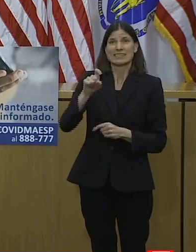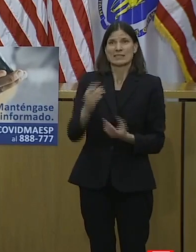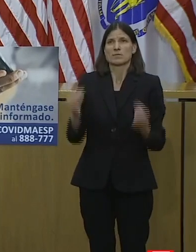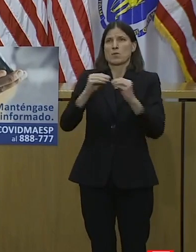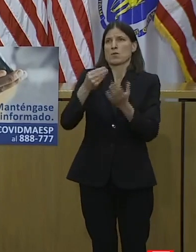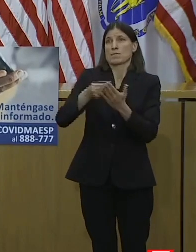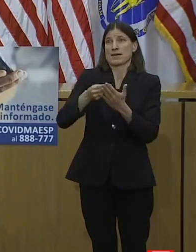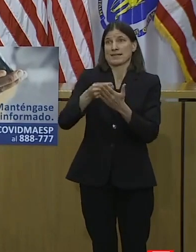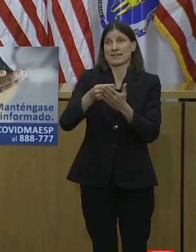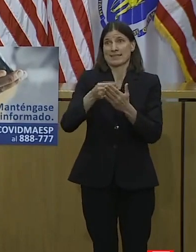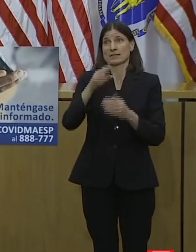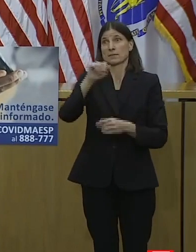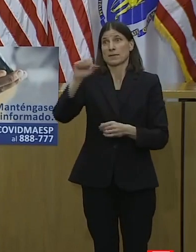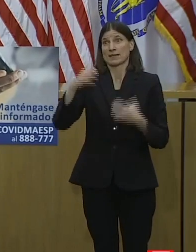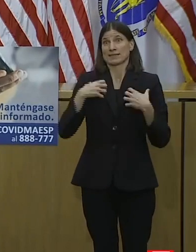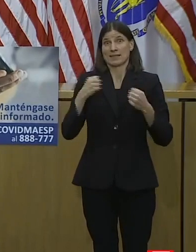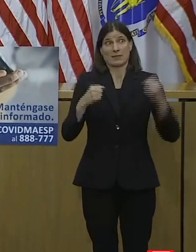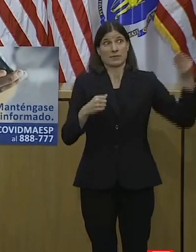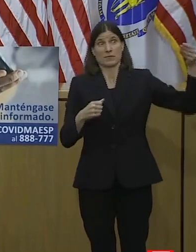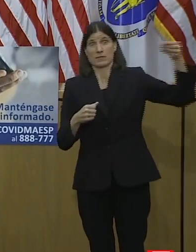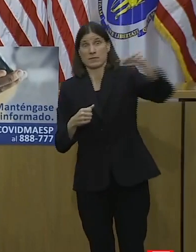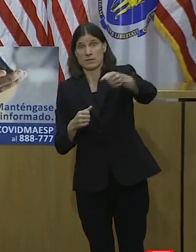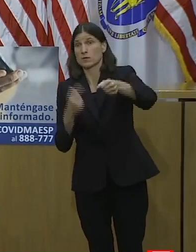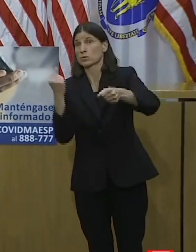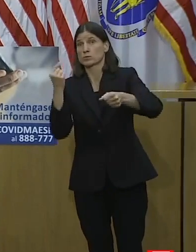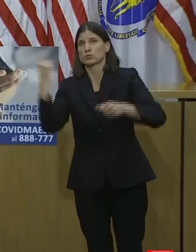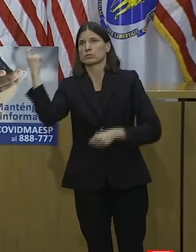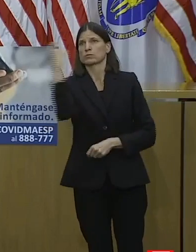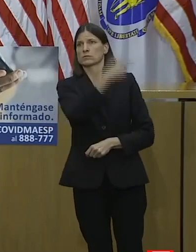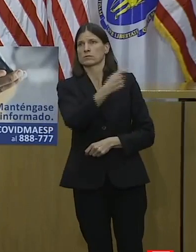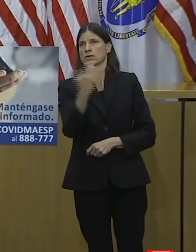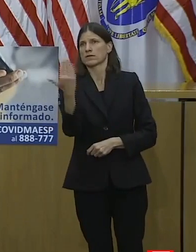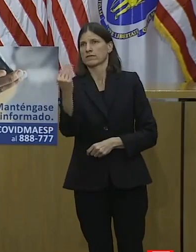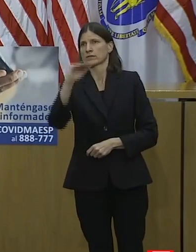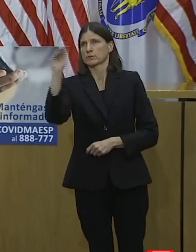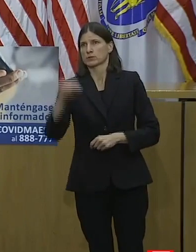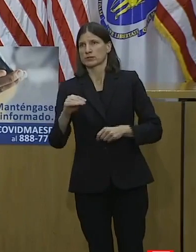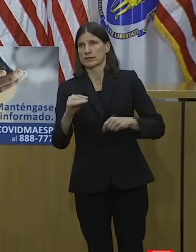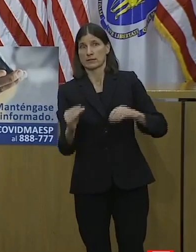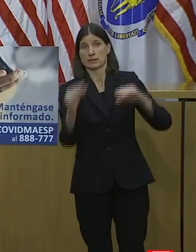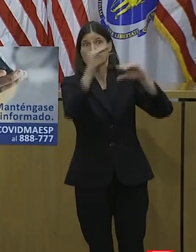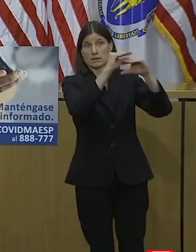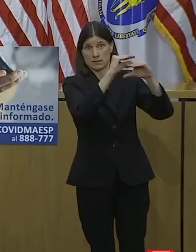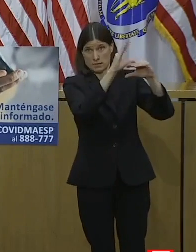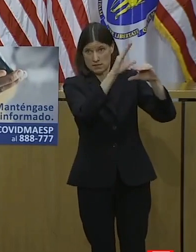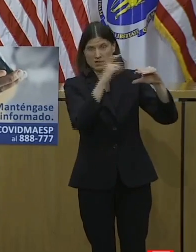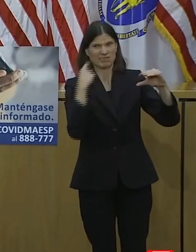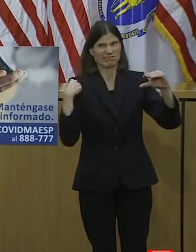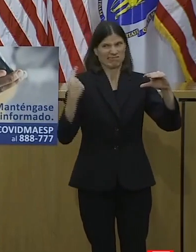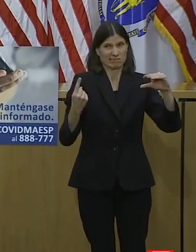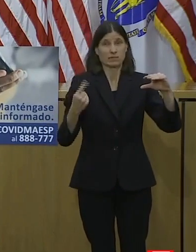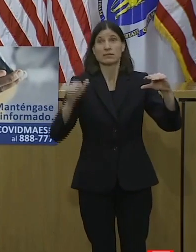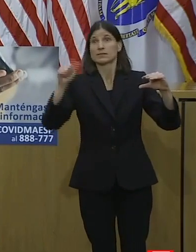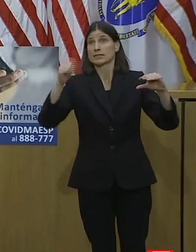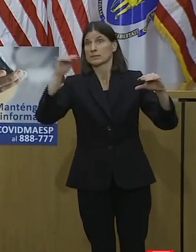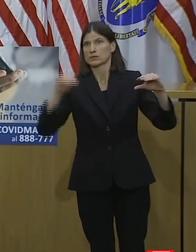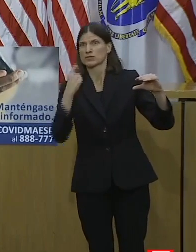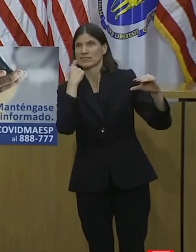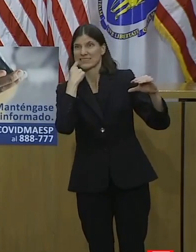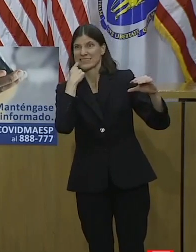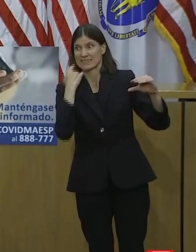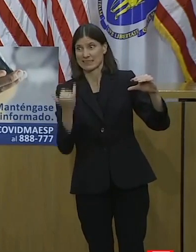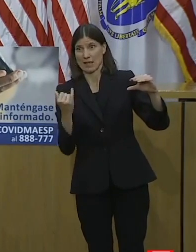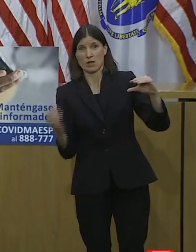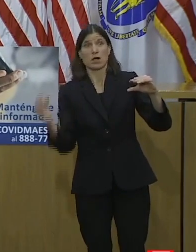plus this additional 15%. That's worth approximately $50 million. So now we're up to $100 million. And